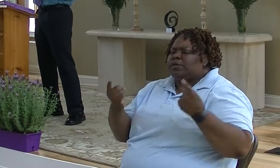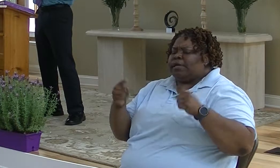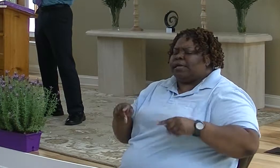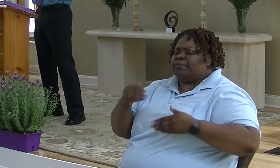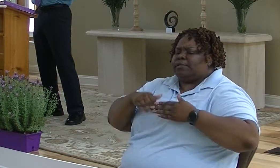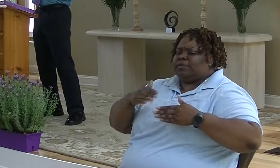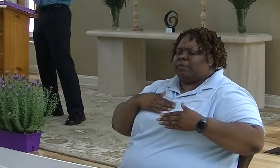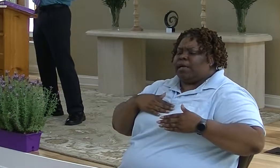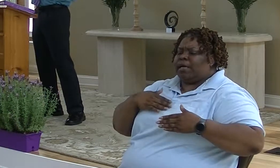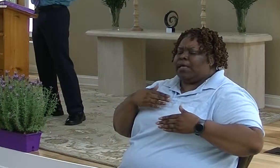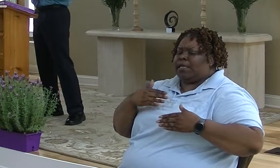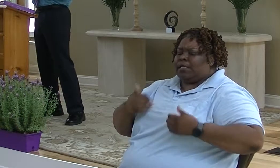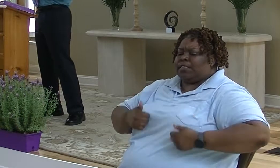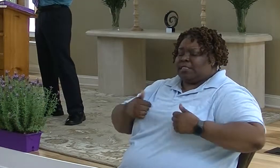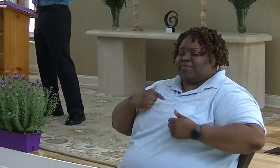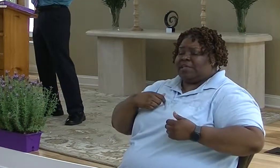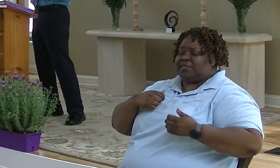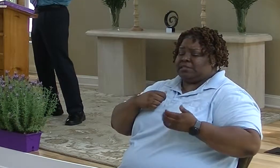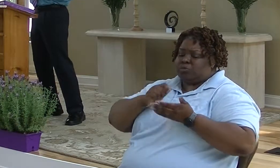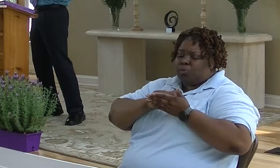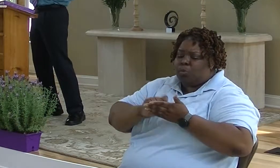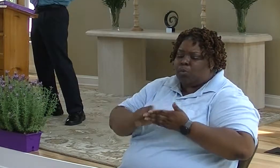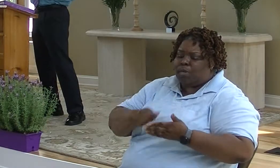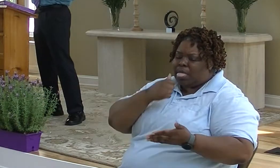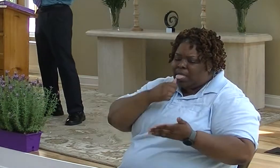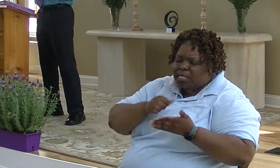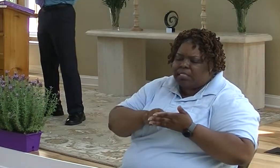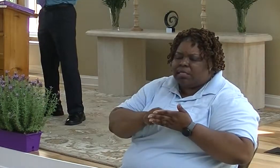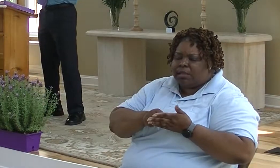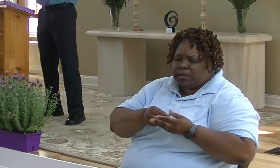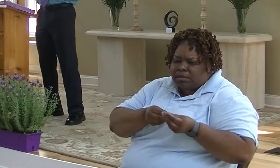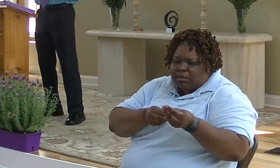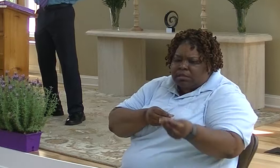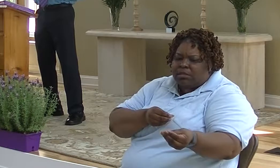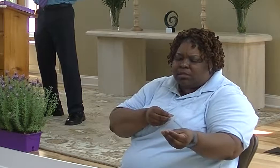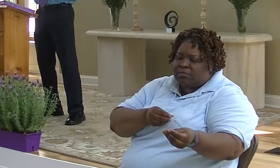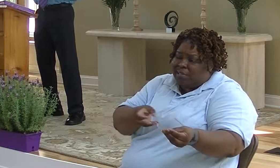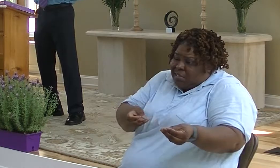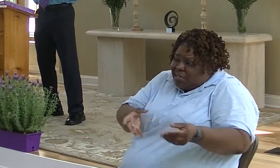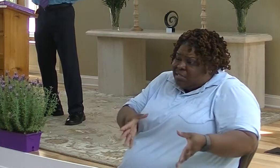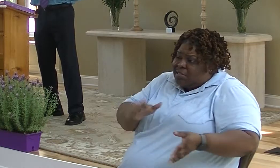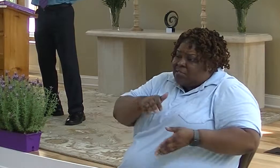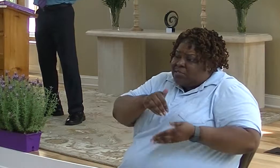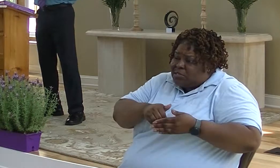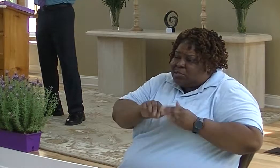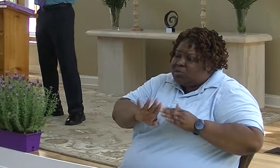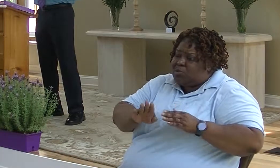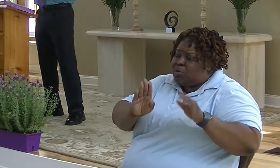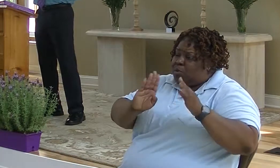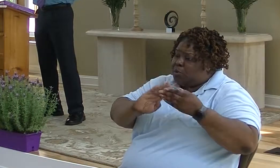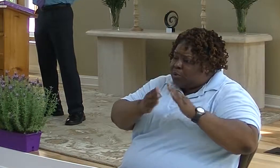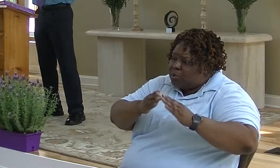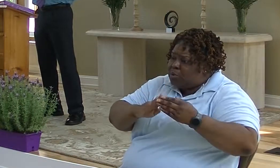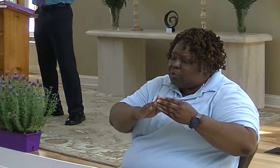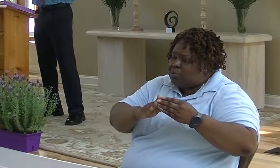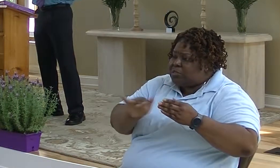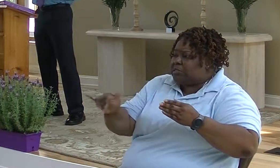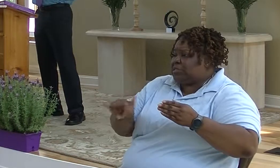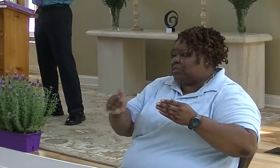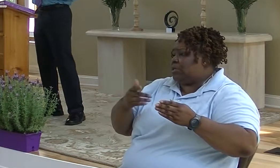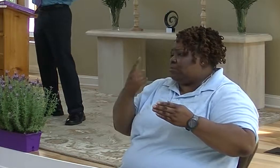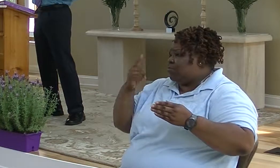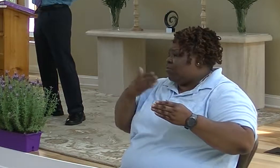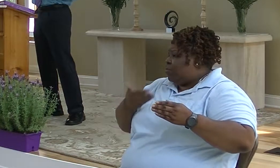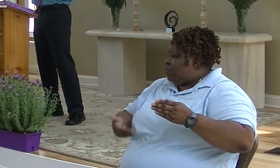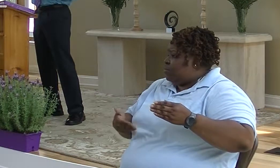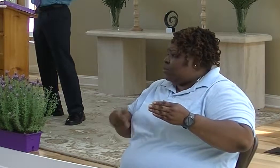was, I need to write a letter to that community. I need to let them know that a loss in your community is a loss in my community.